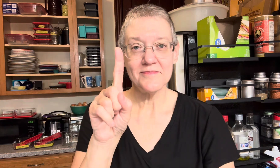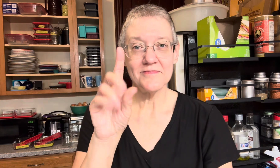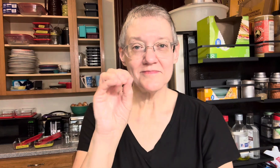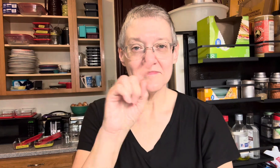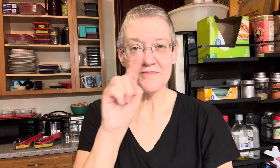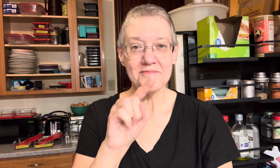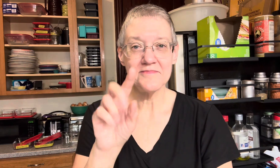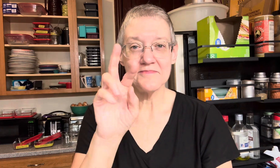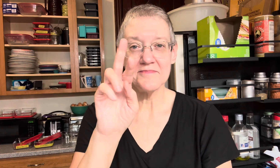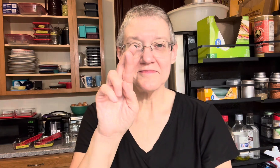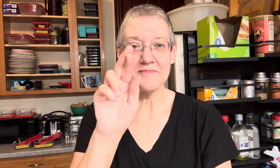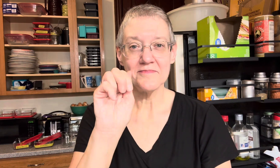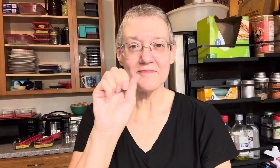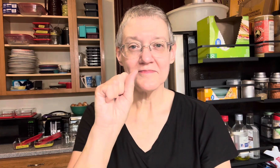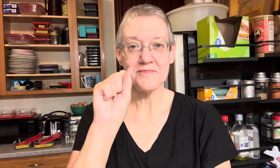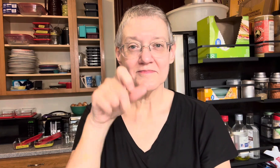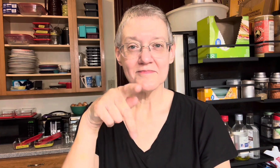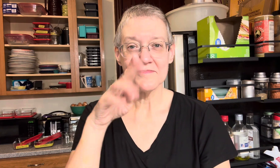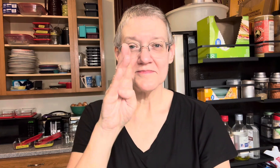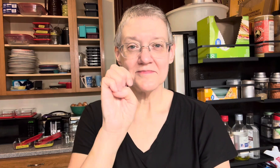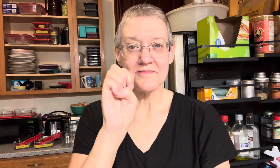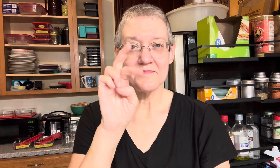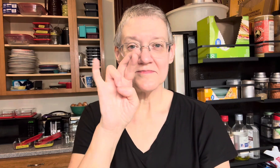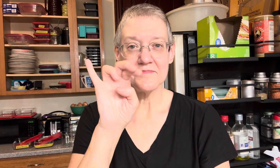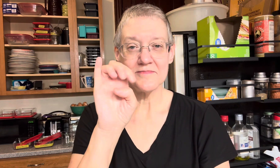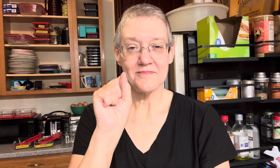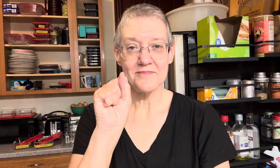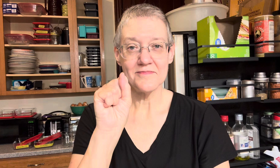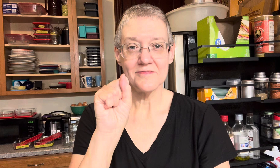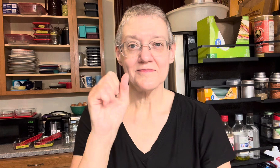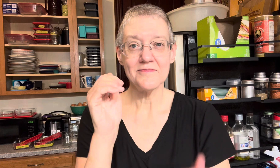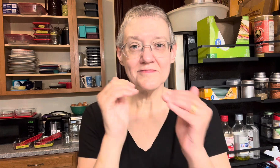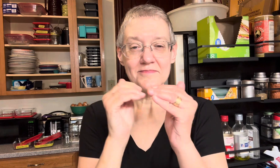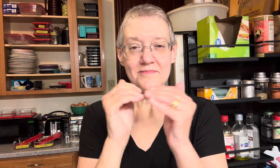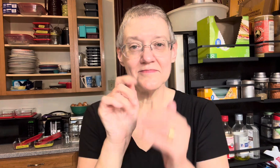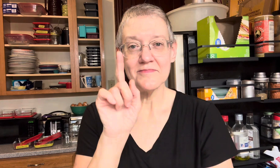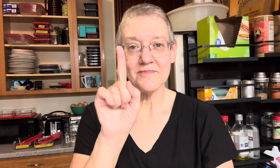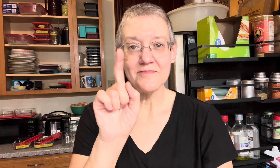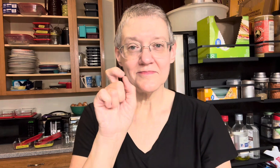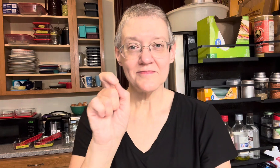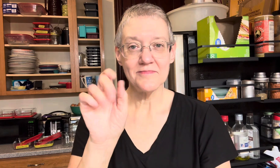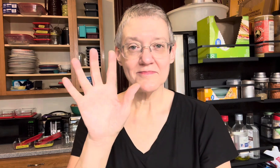in 1 ounce of raspberries, which is 1.5 grams of net carbs.